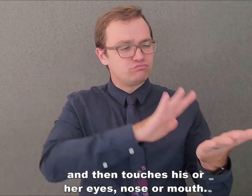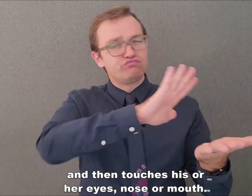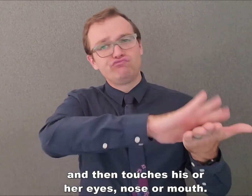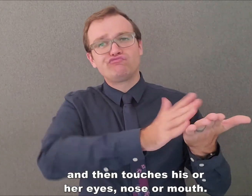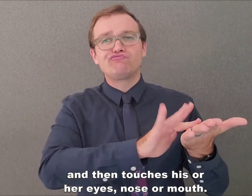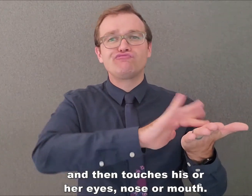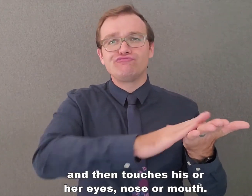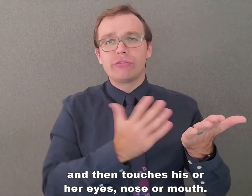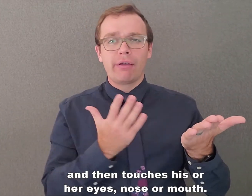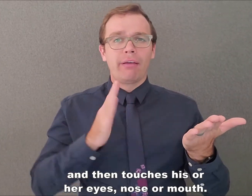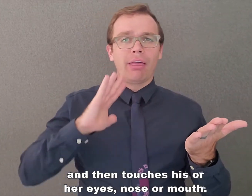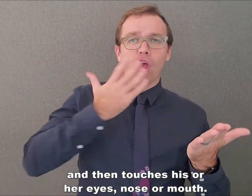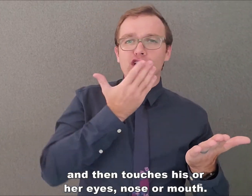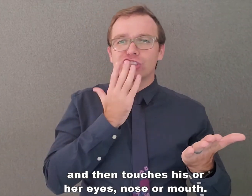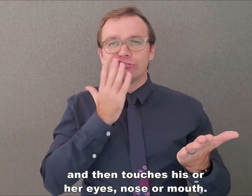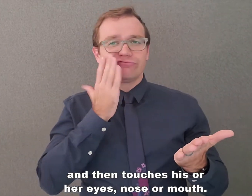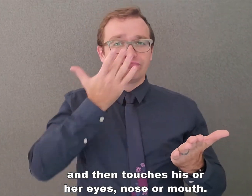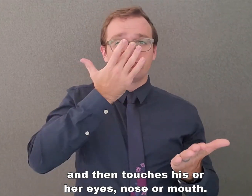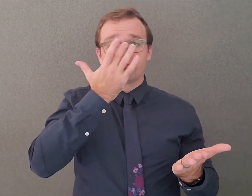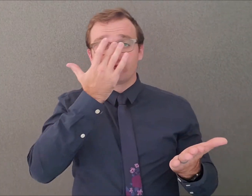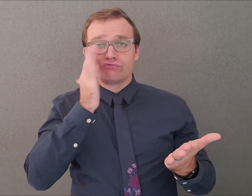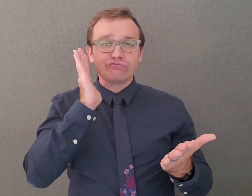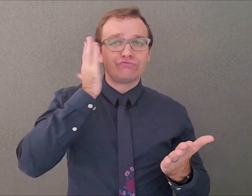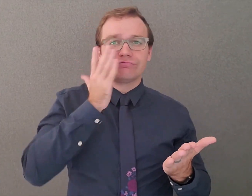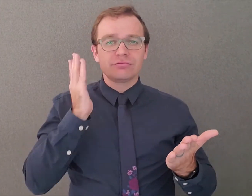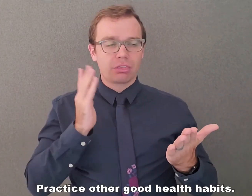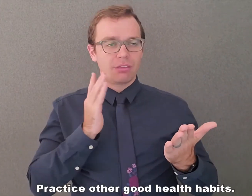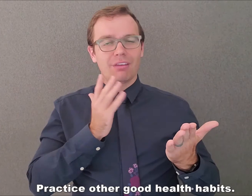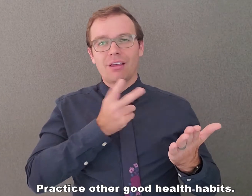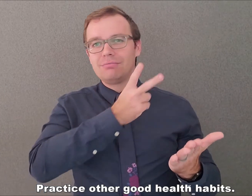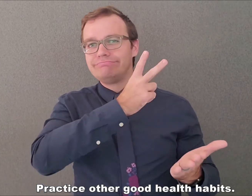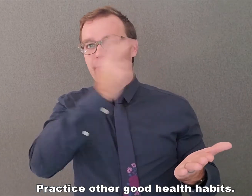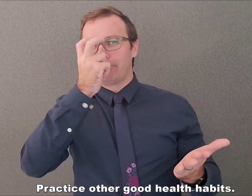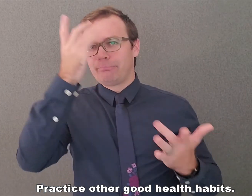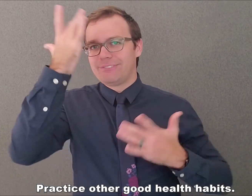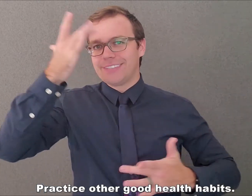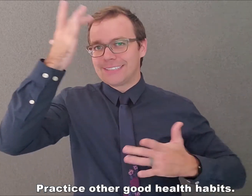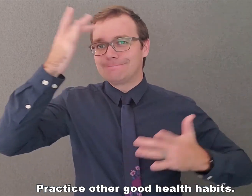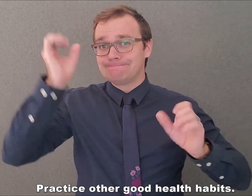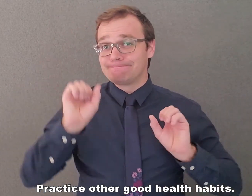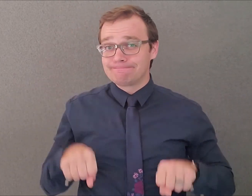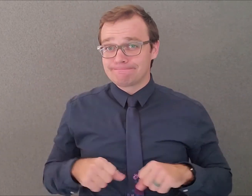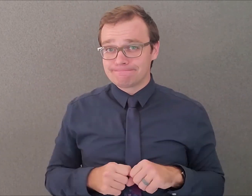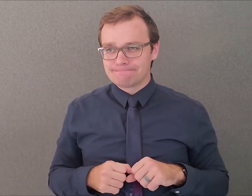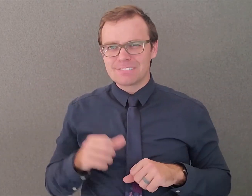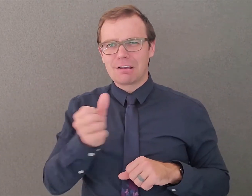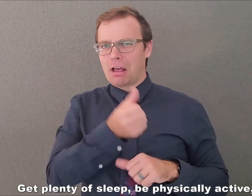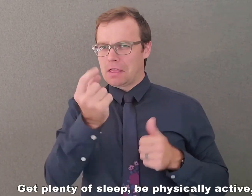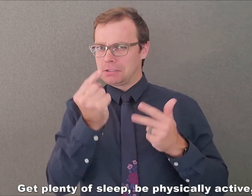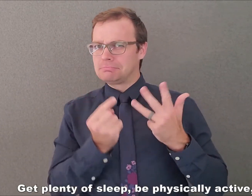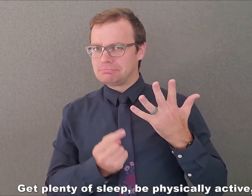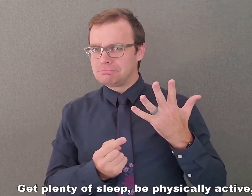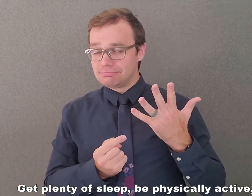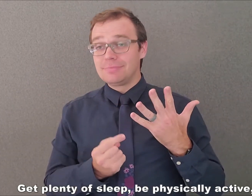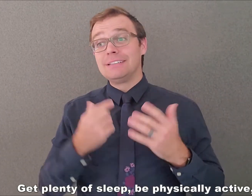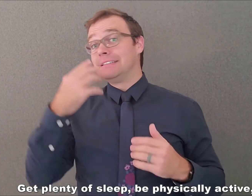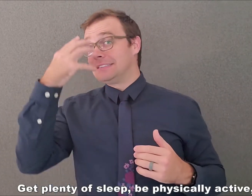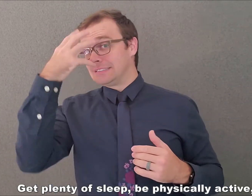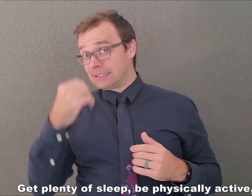her eyes, nose, or mouth. Practice other good health habits. Get plenty of sleep.